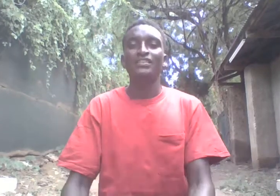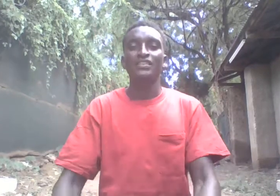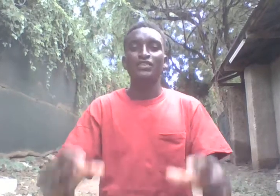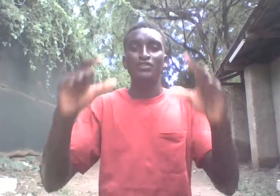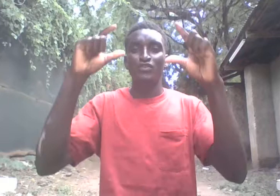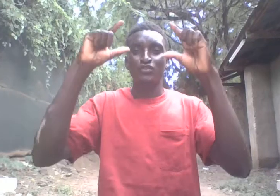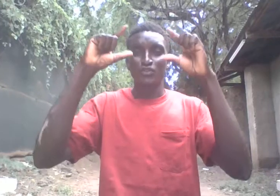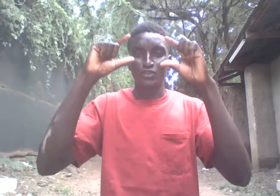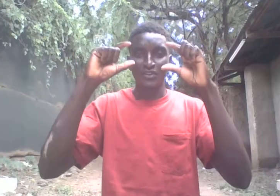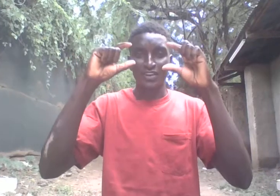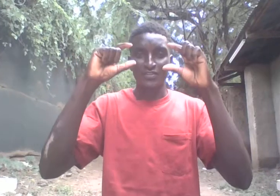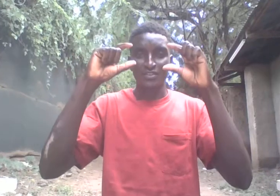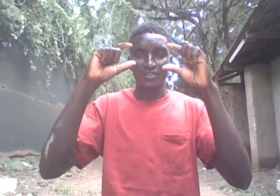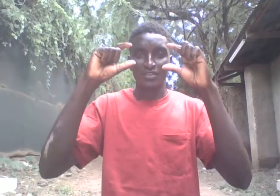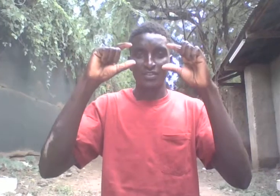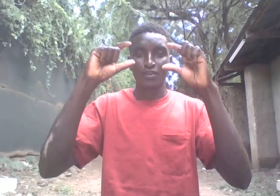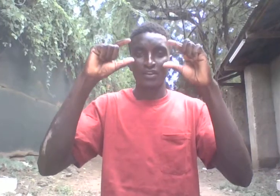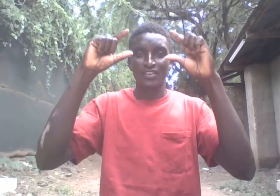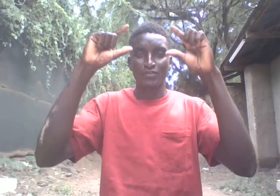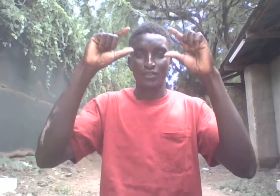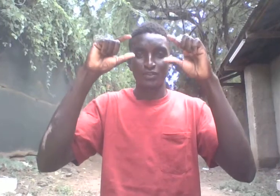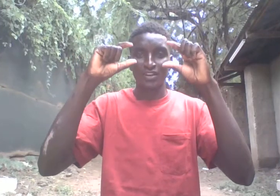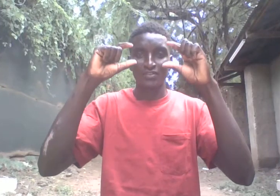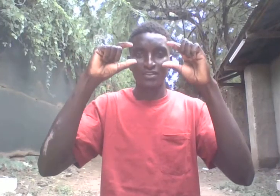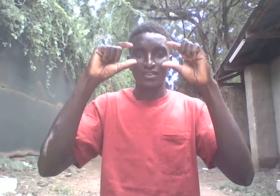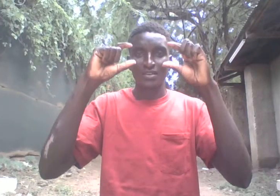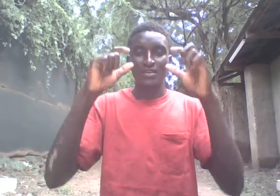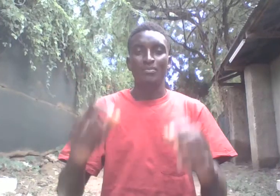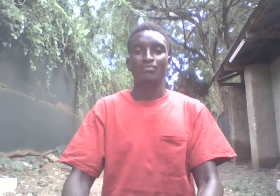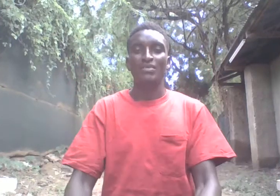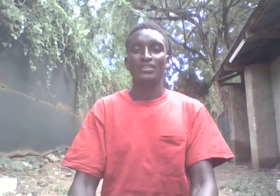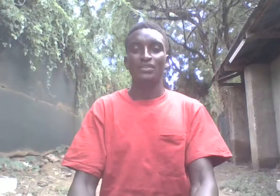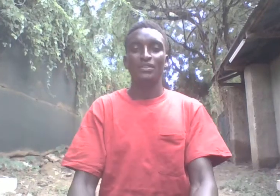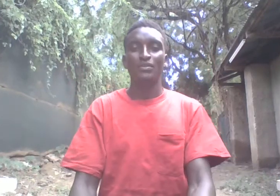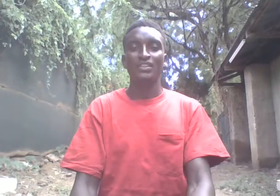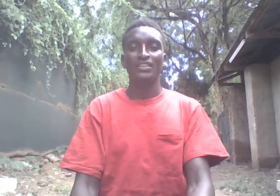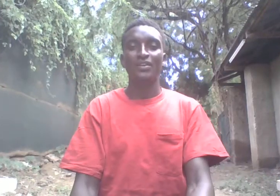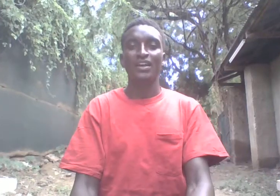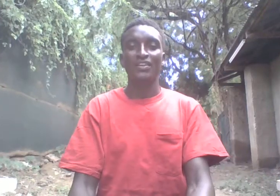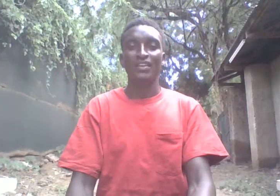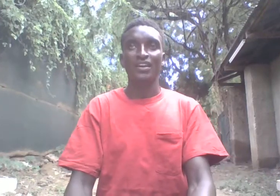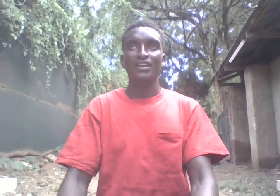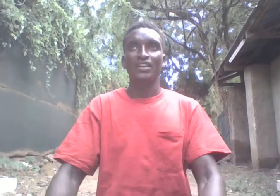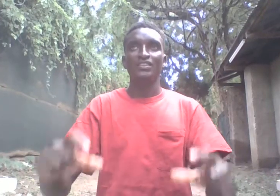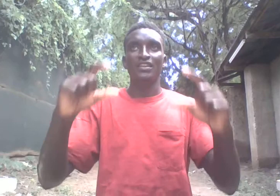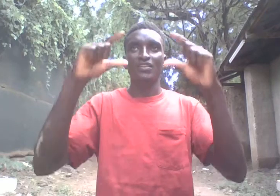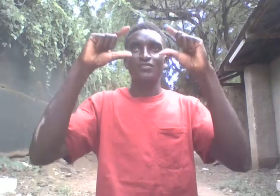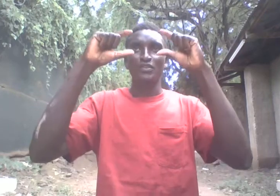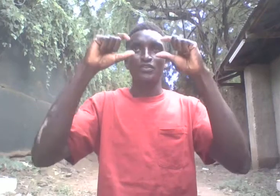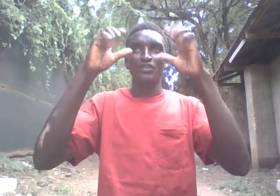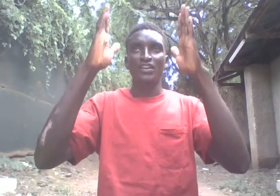is photography, or rather photograph. But when it's now a career, it's a